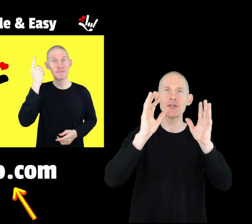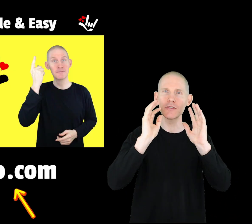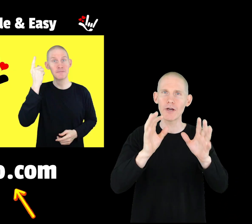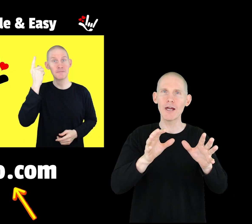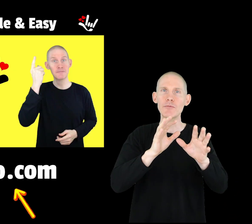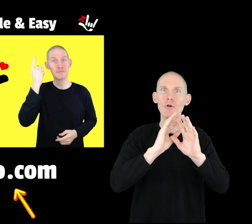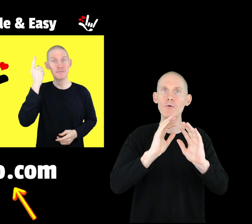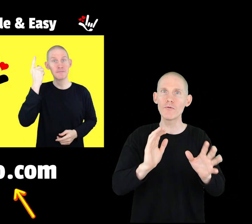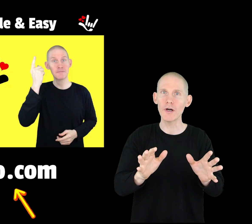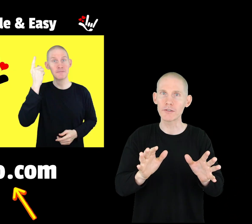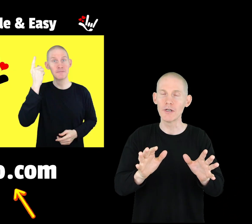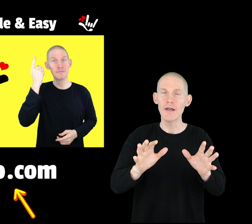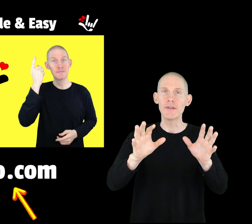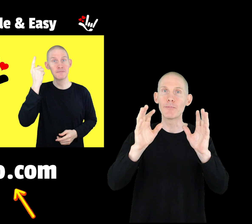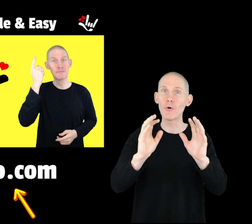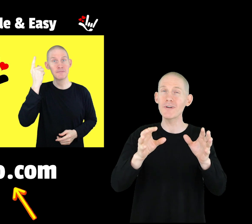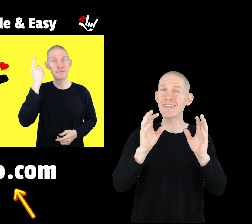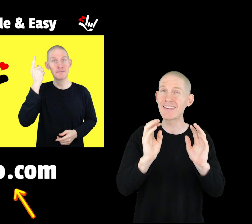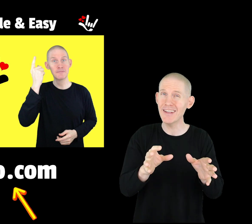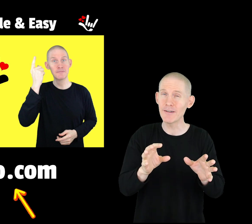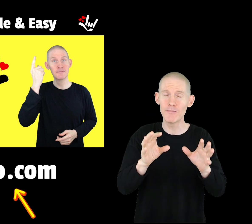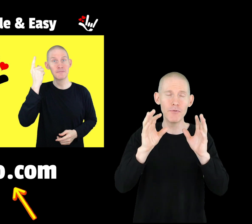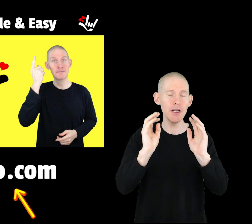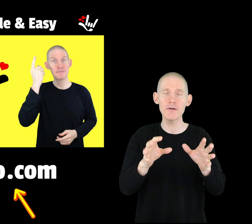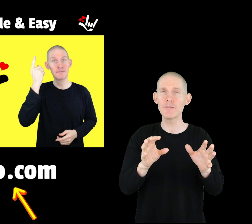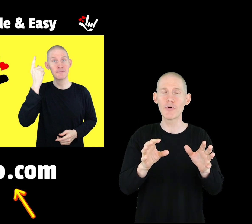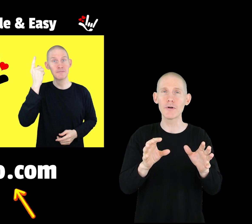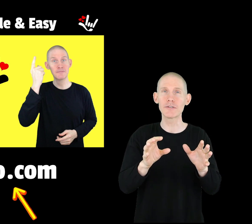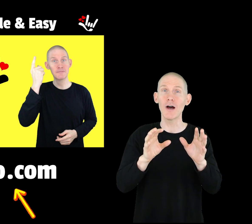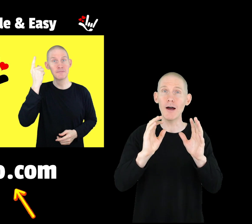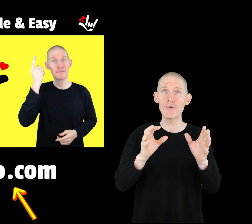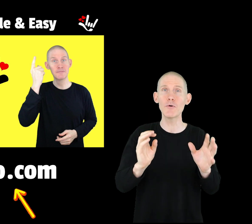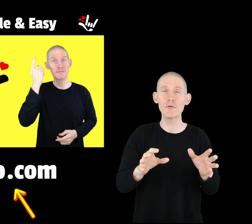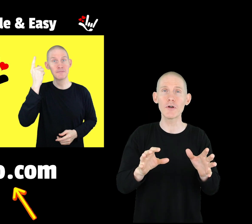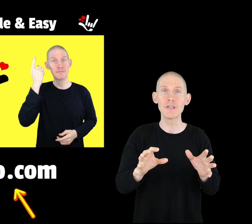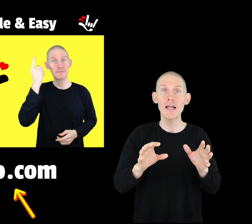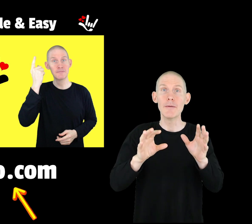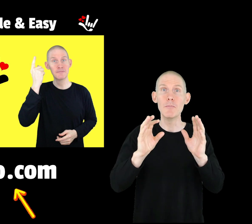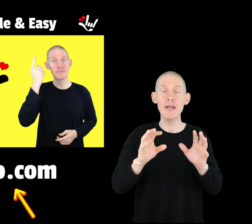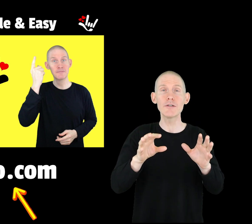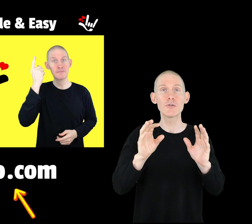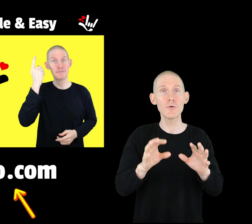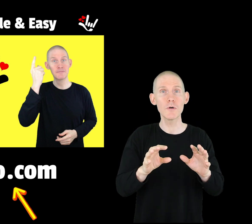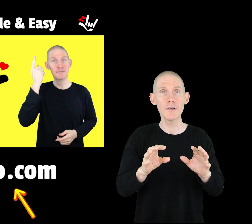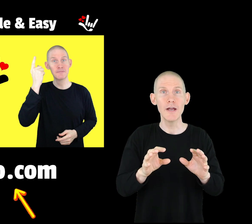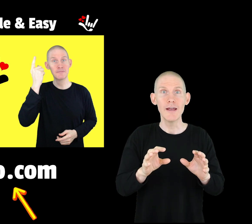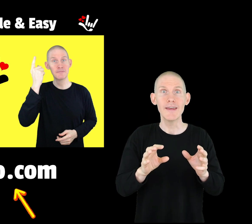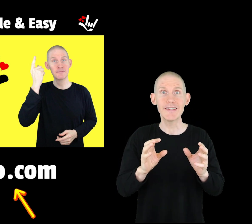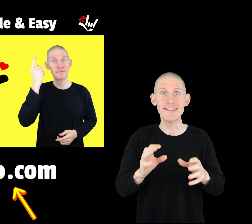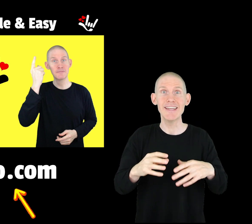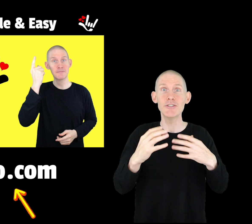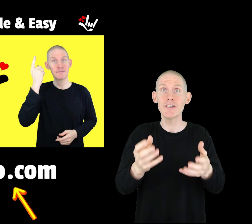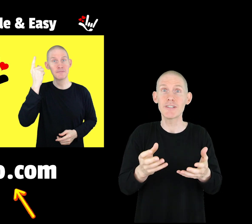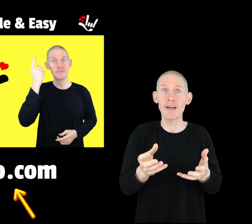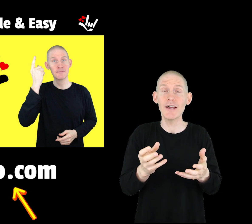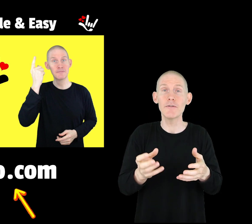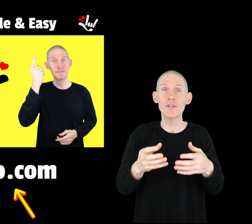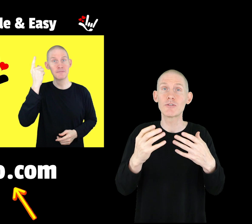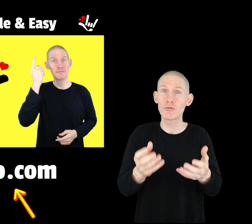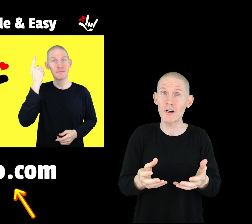sign language class with a deaf instructor, a signer, interpreter, someone who's from the deaf community, well, you can use this stuff to boost